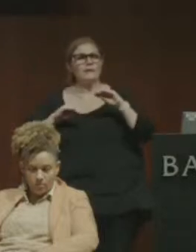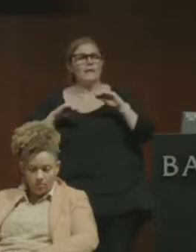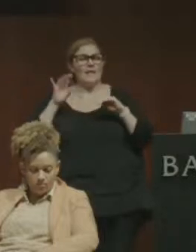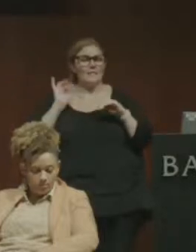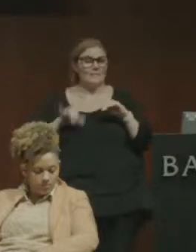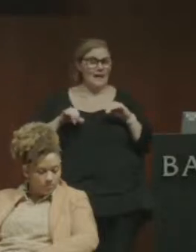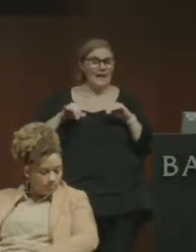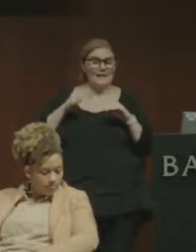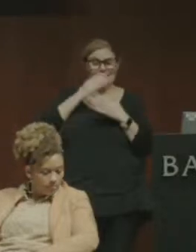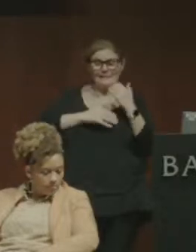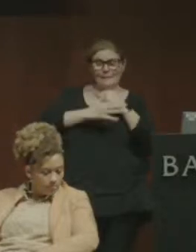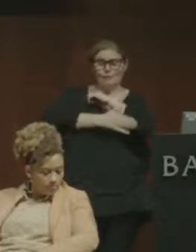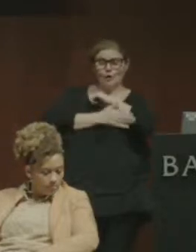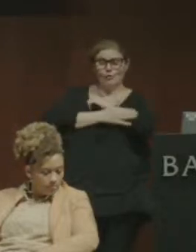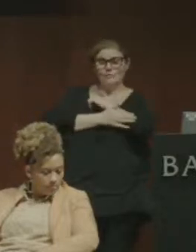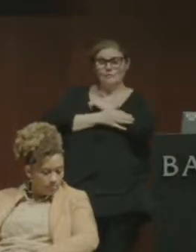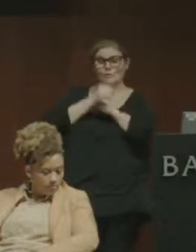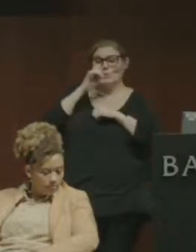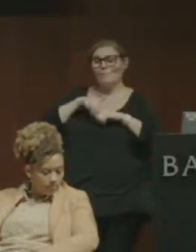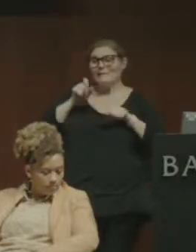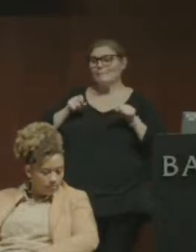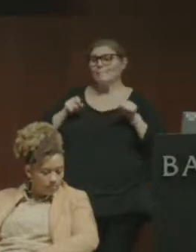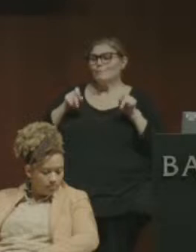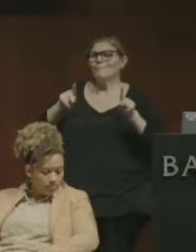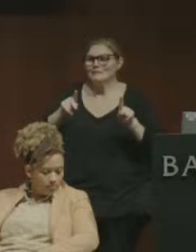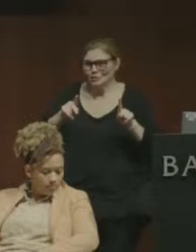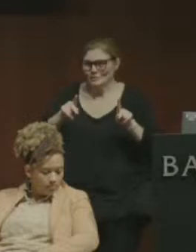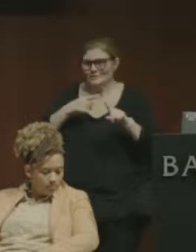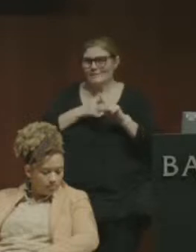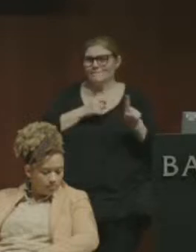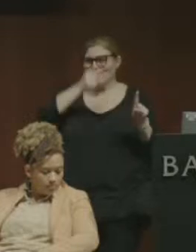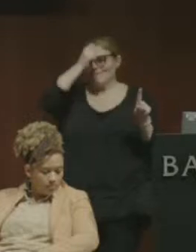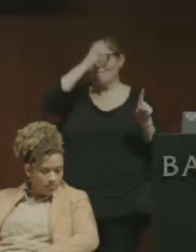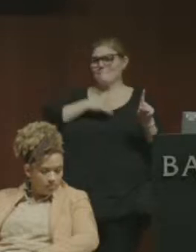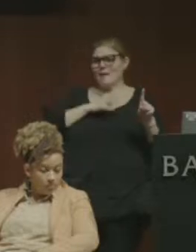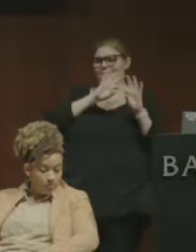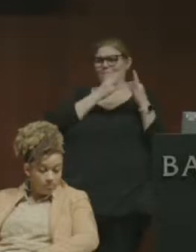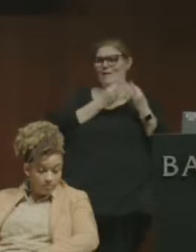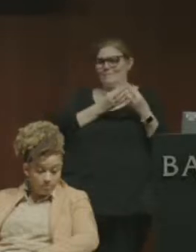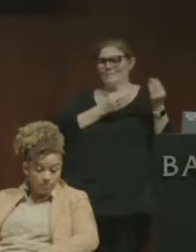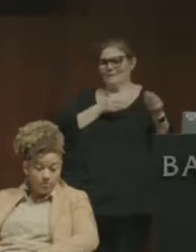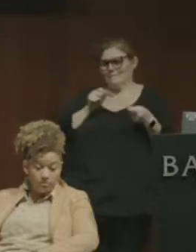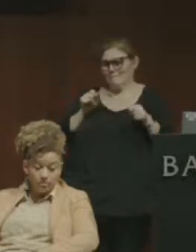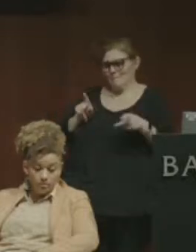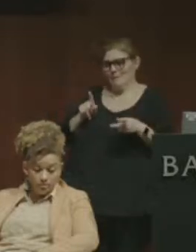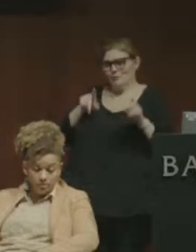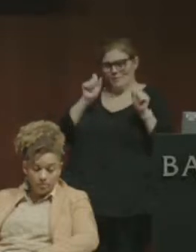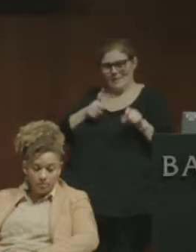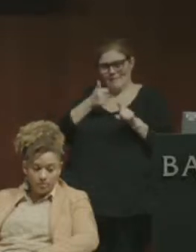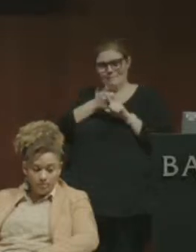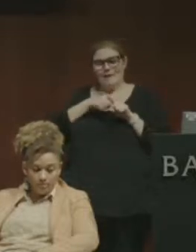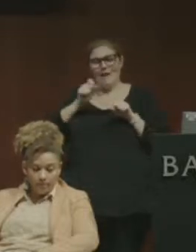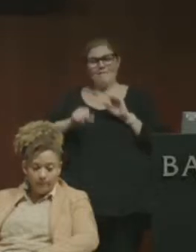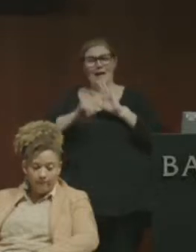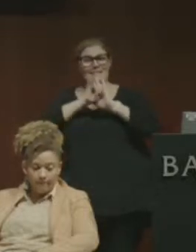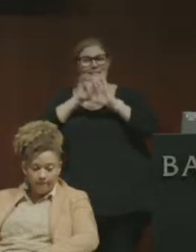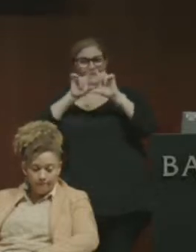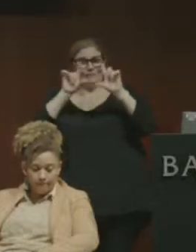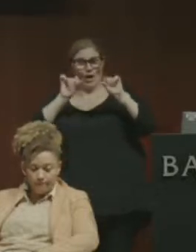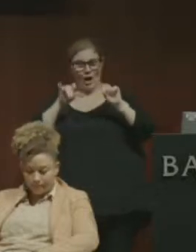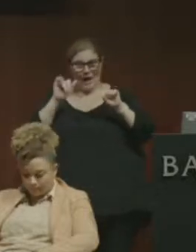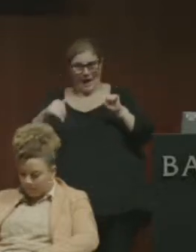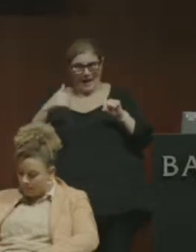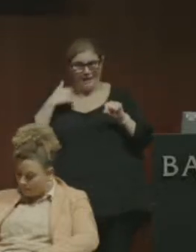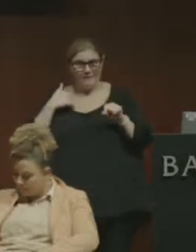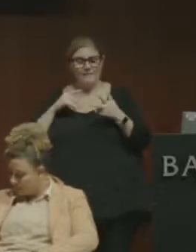that in some countries, women need permission from male relatives in order to be able to have identification